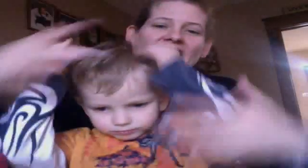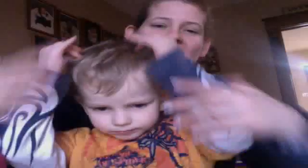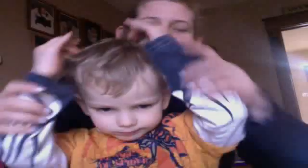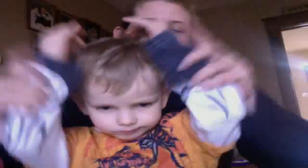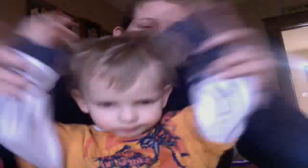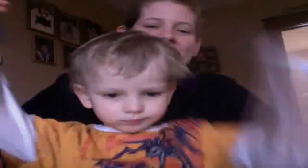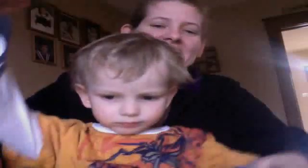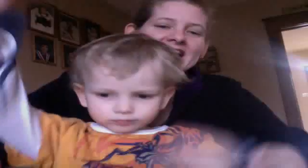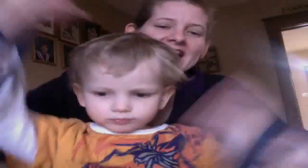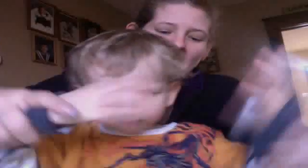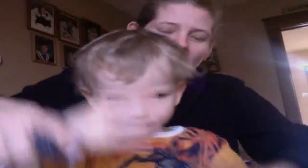was up to no good.